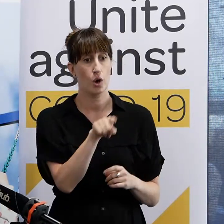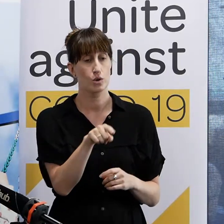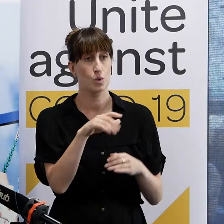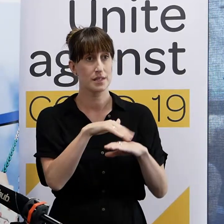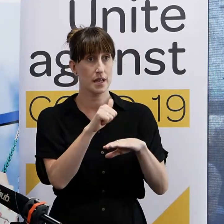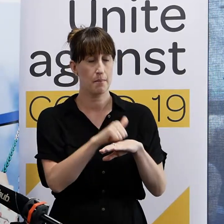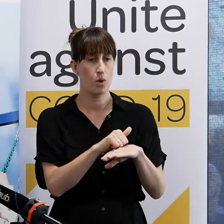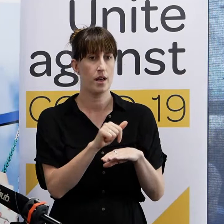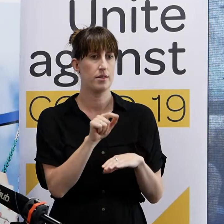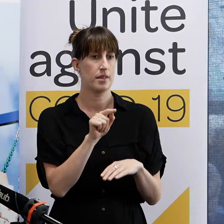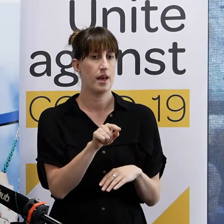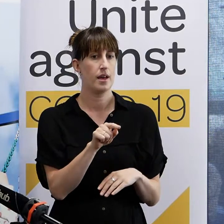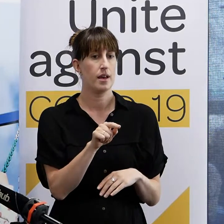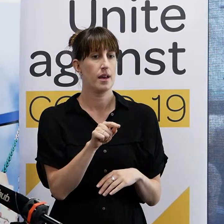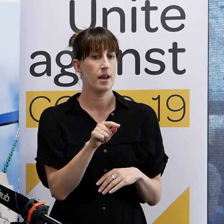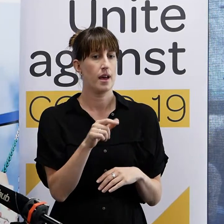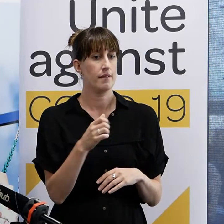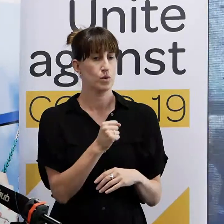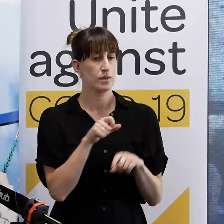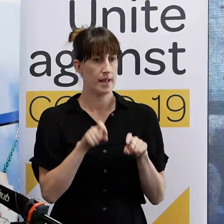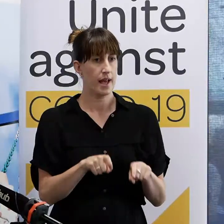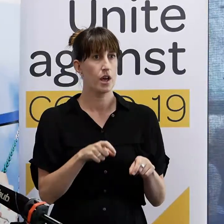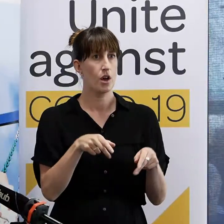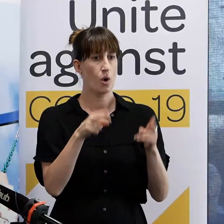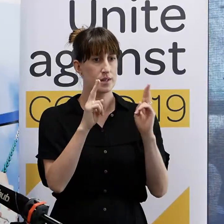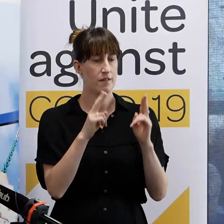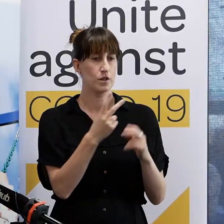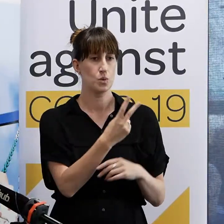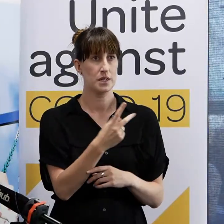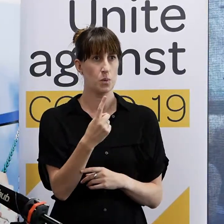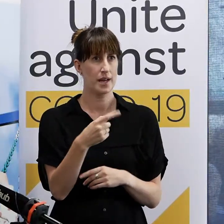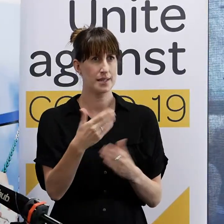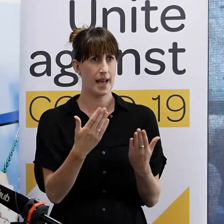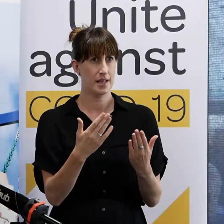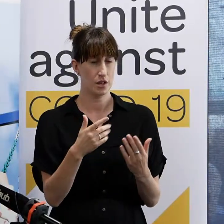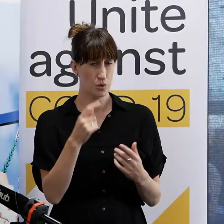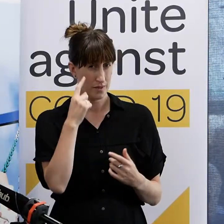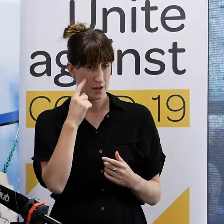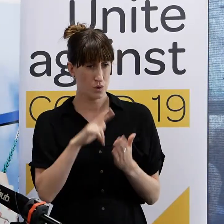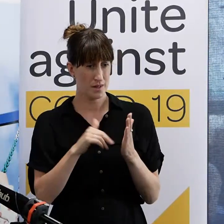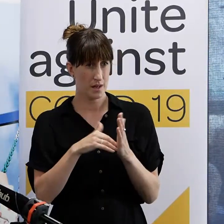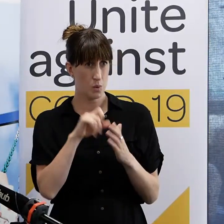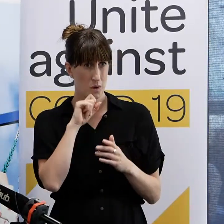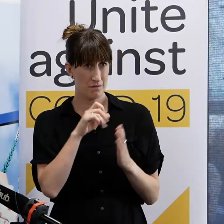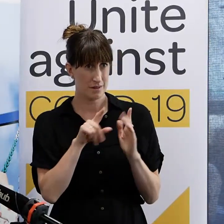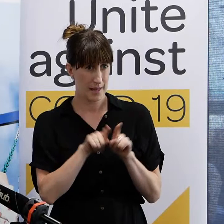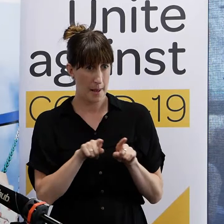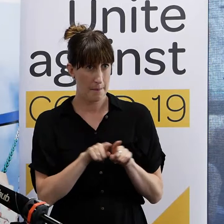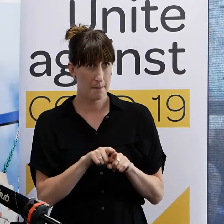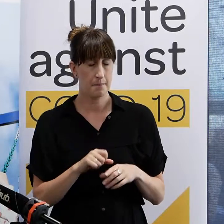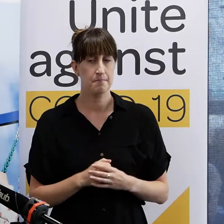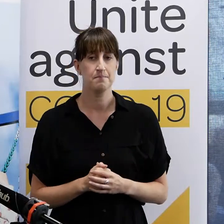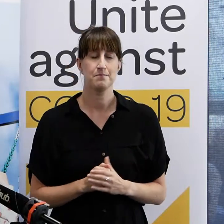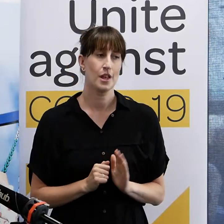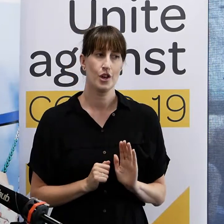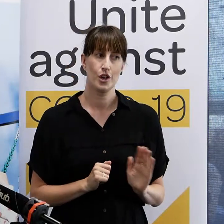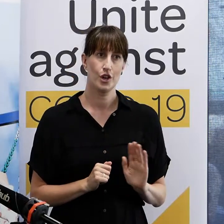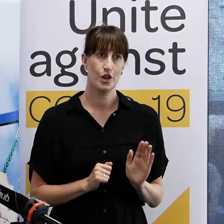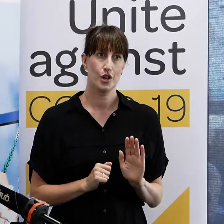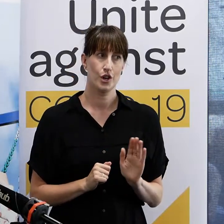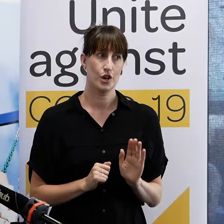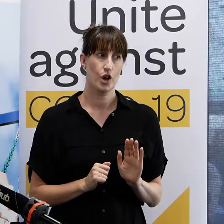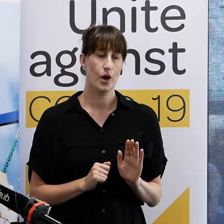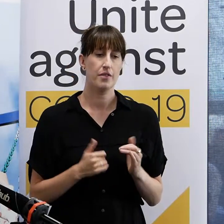this point. At the moment, our focus is on Australia, and also with, in particular, Niue